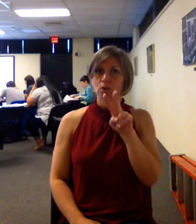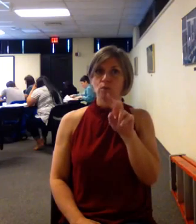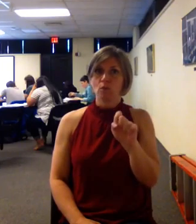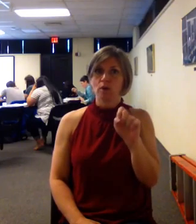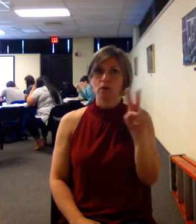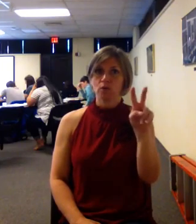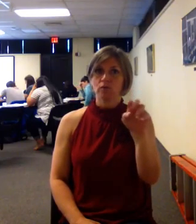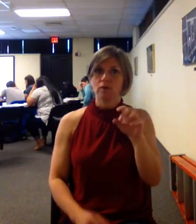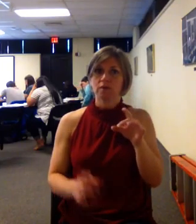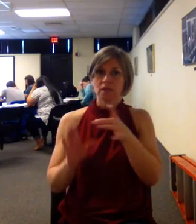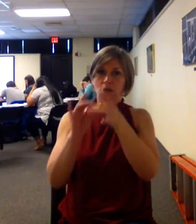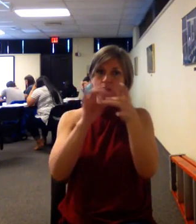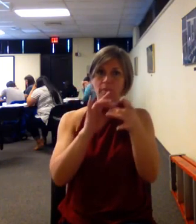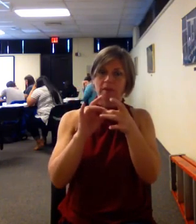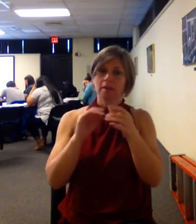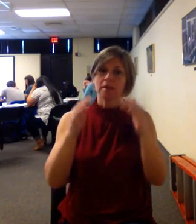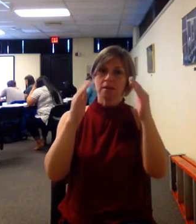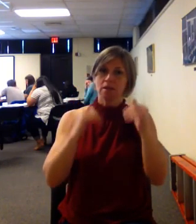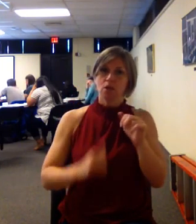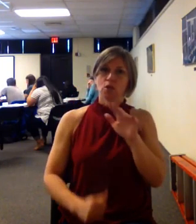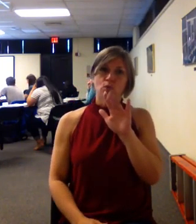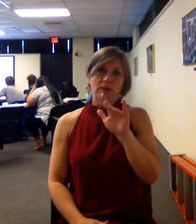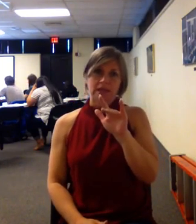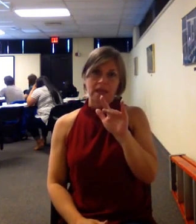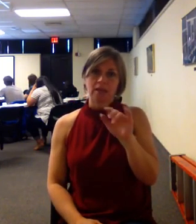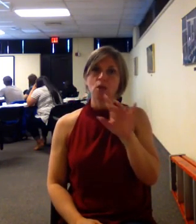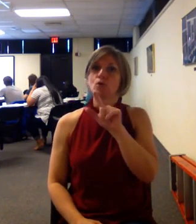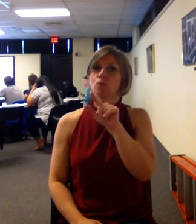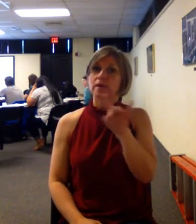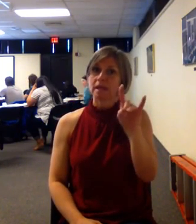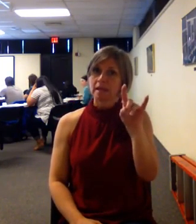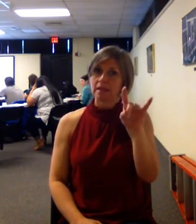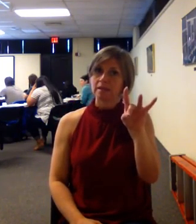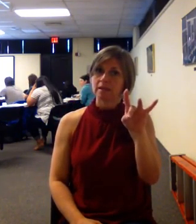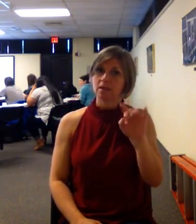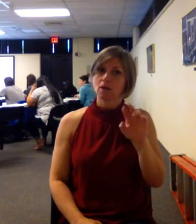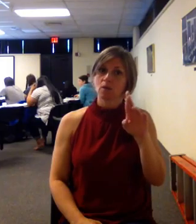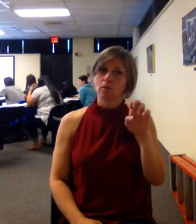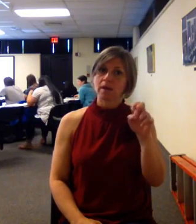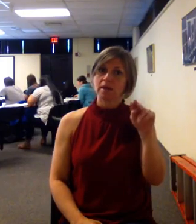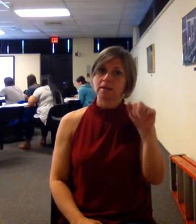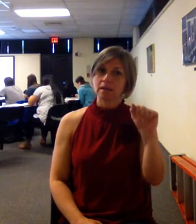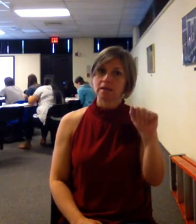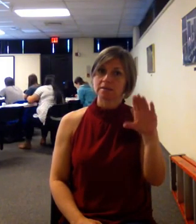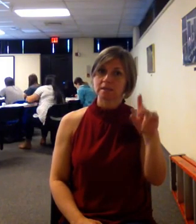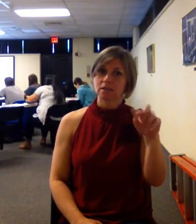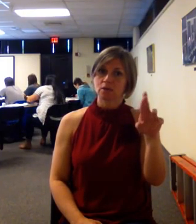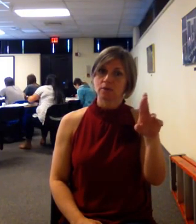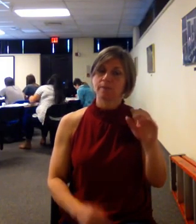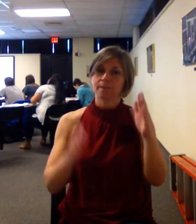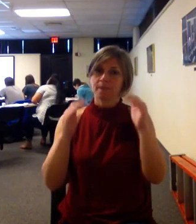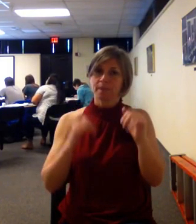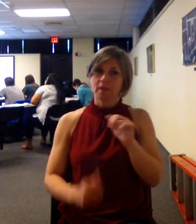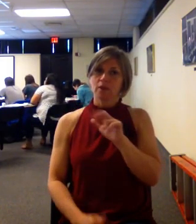steel. 28% of my portfolio has the 1.5 beta with Rent-A-Center, and 32% or 0.32 has